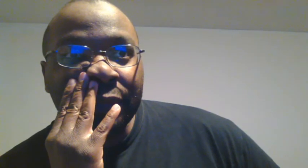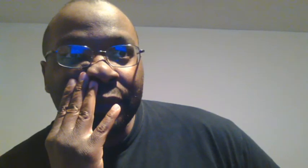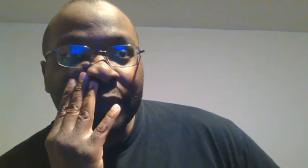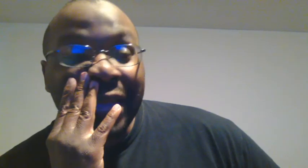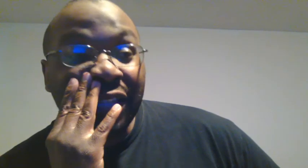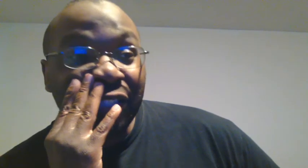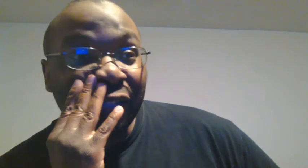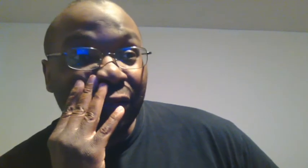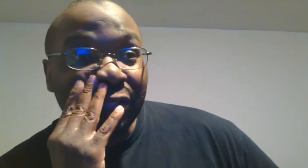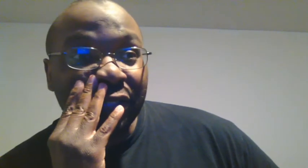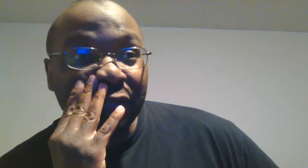I chose to